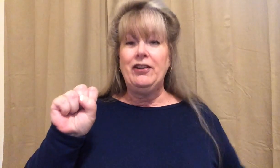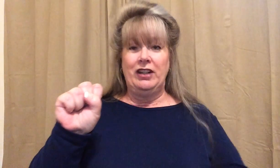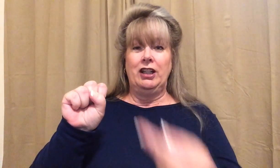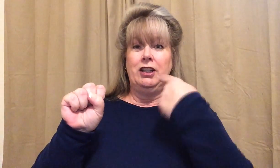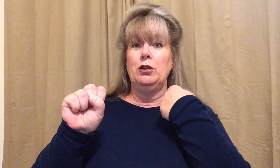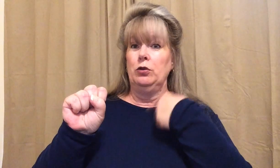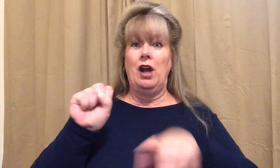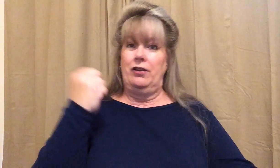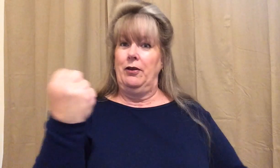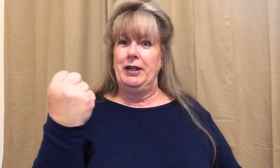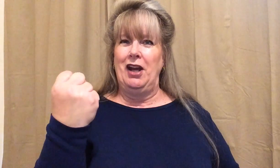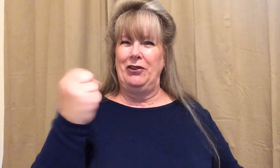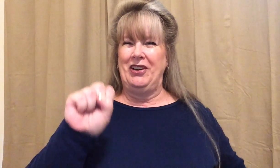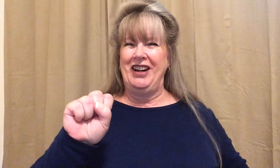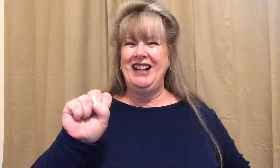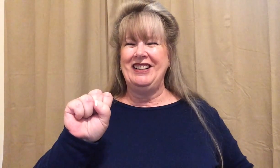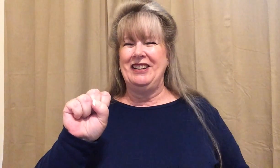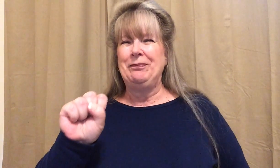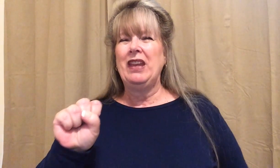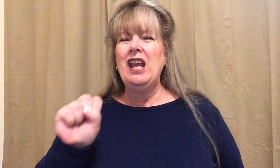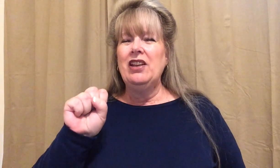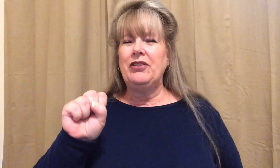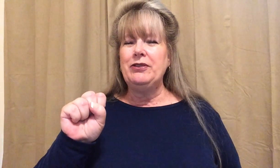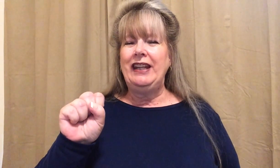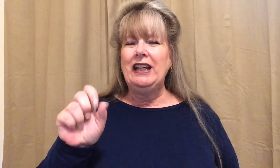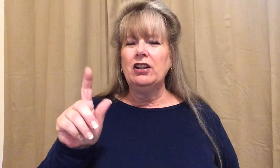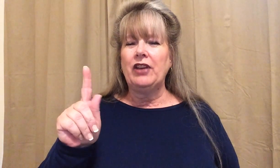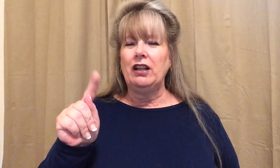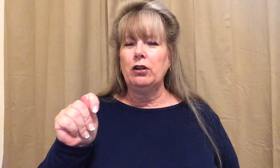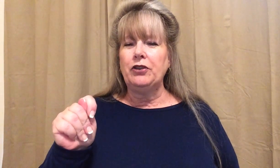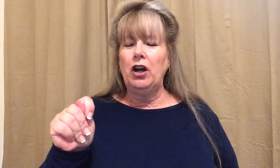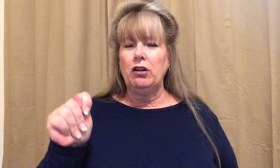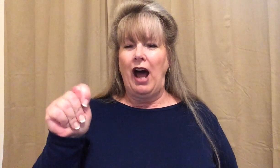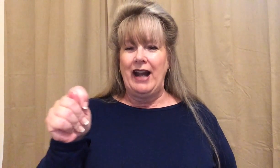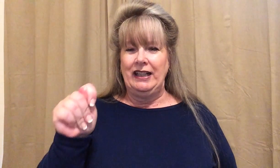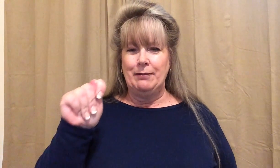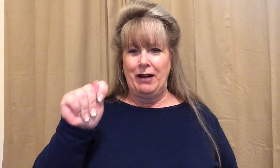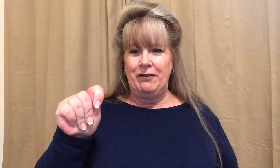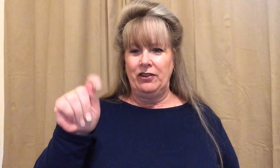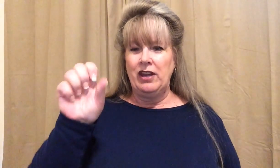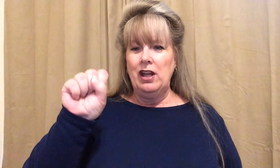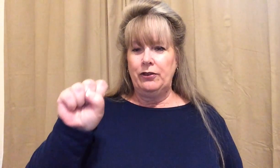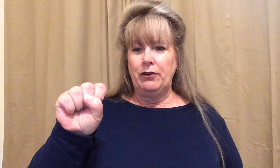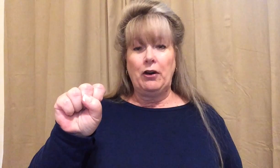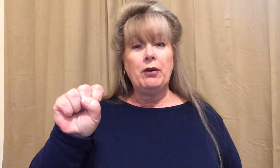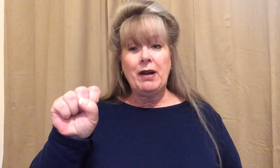facing you, not somebody else, all right? Good. So T looks like a little turtle hiding in my fist. So I start with my